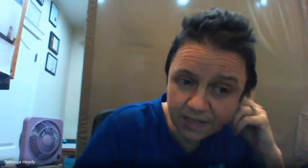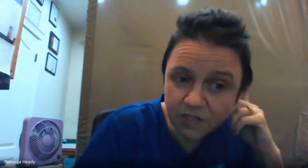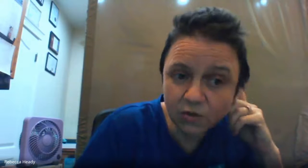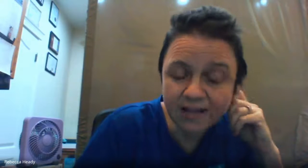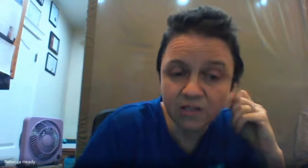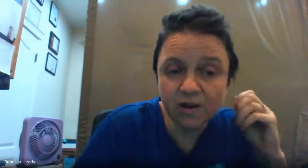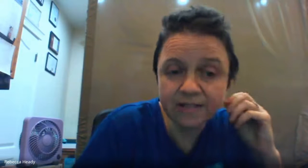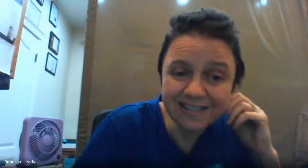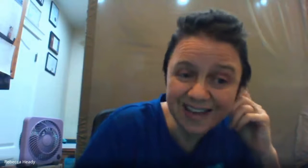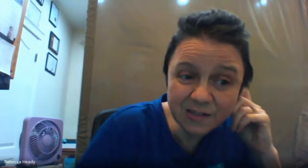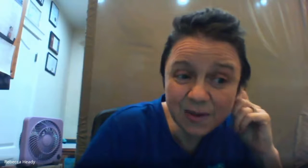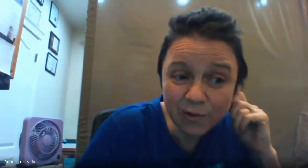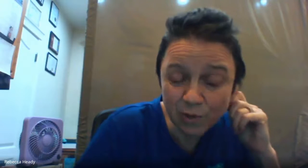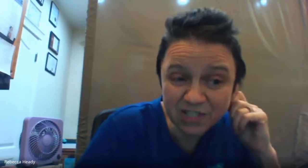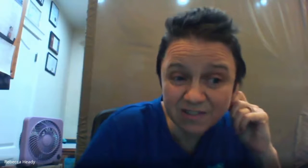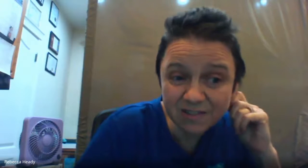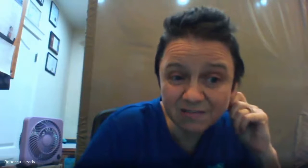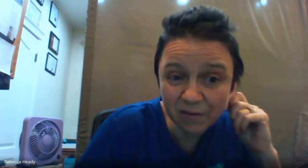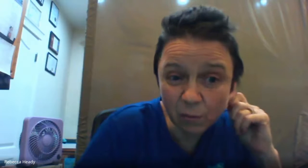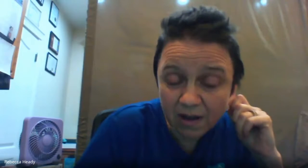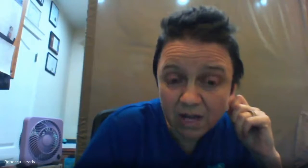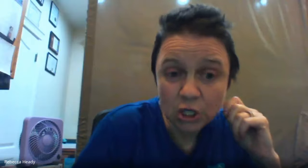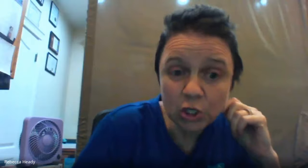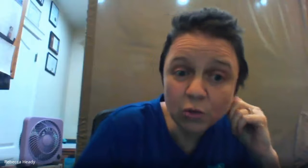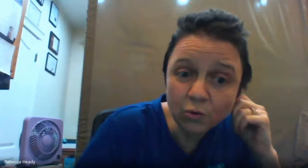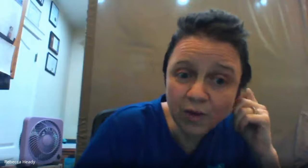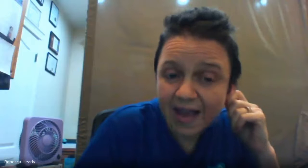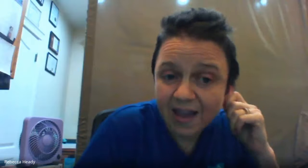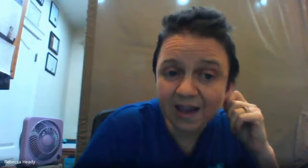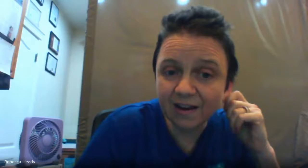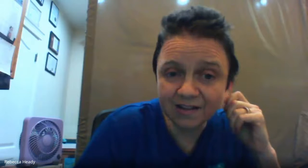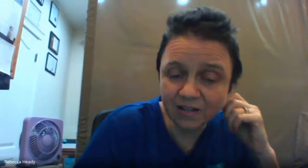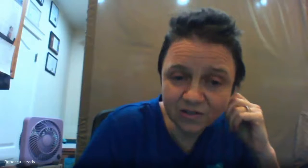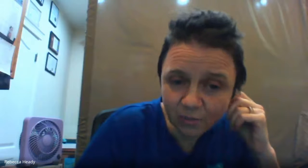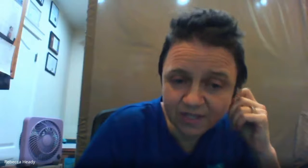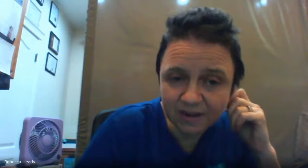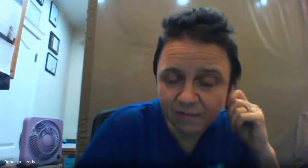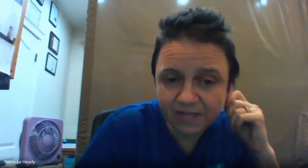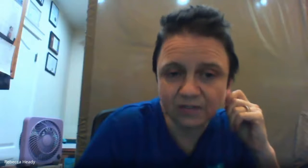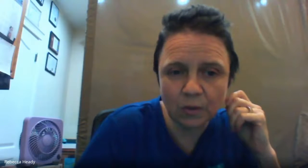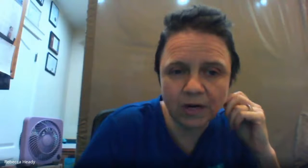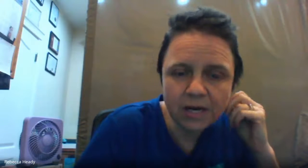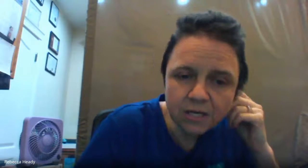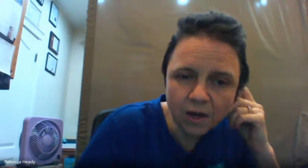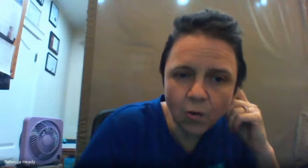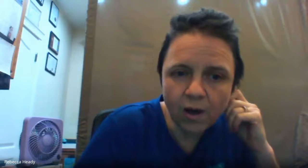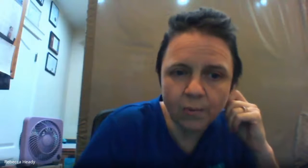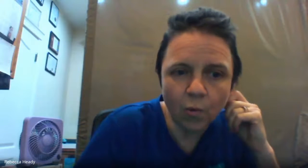You guys can text me with questions if you want. Hey, can you tell me the sign for this? Or, you know, or I can tell you where